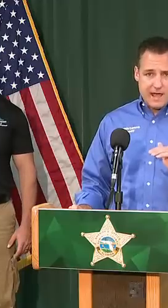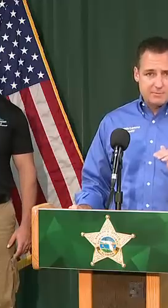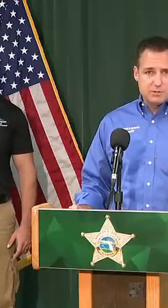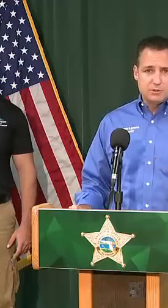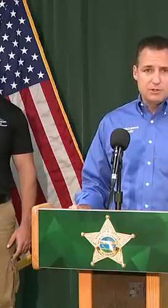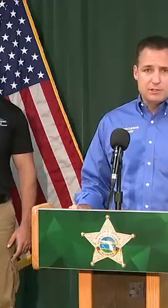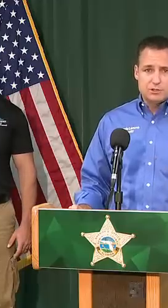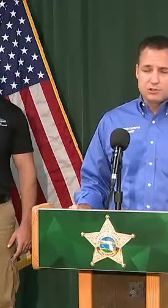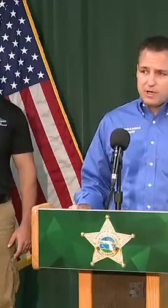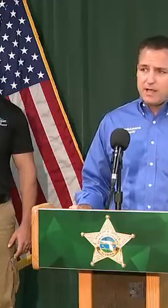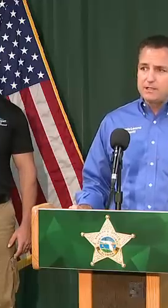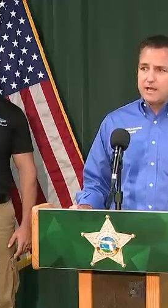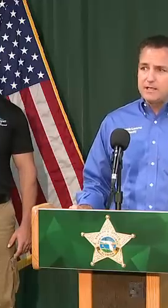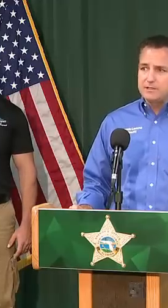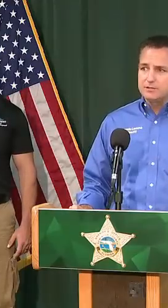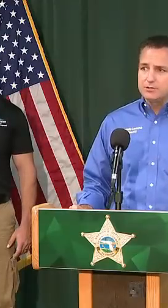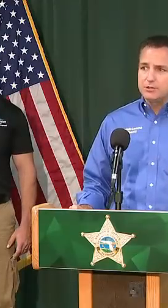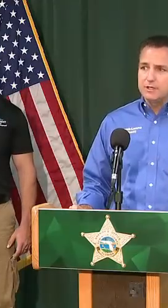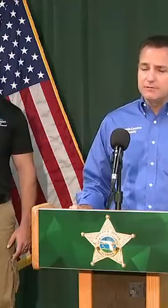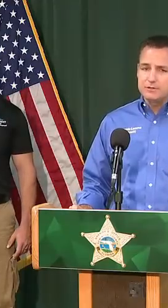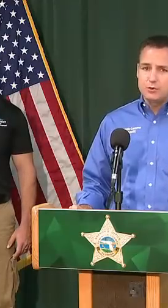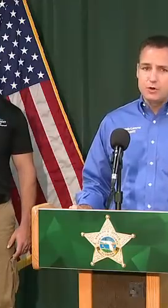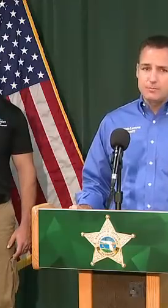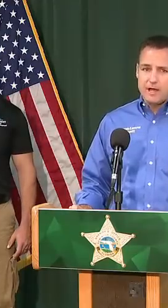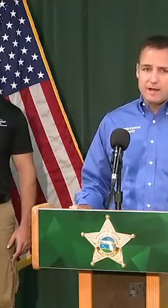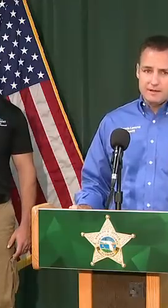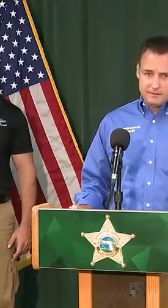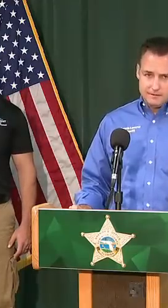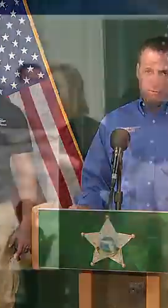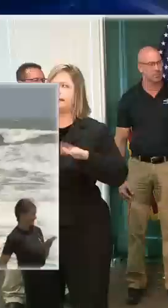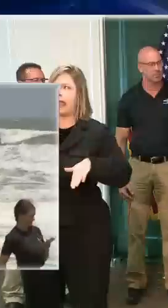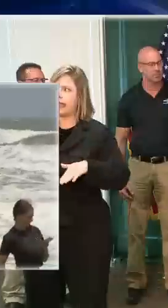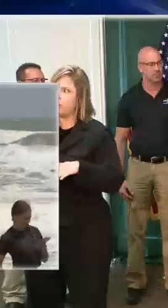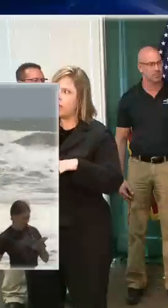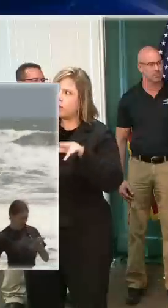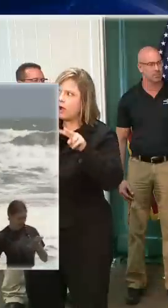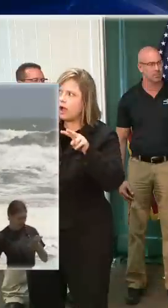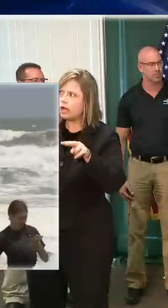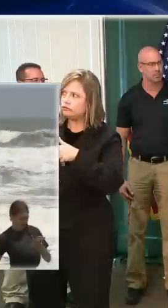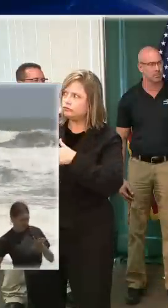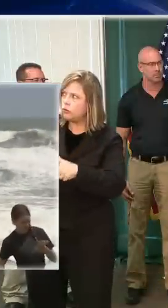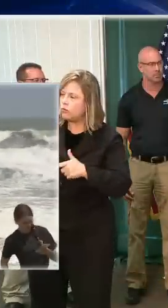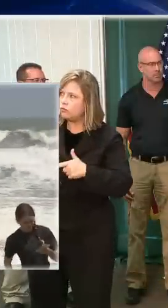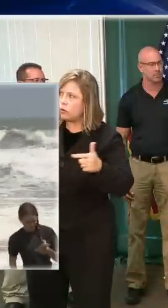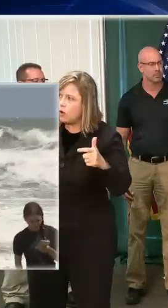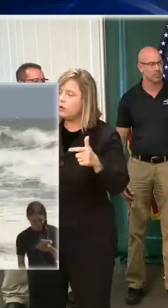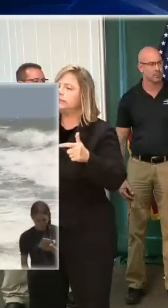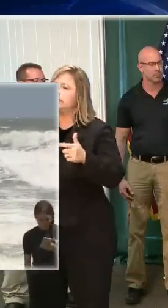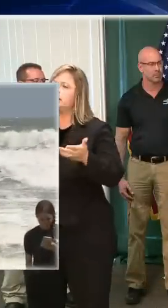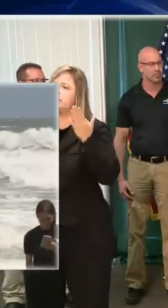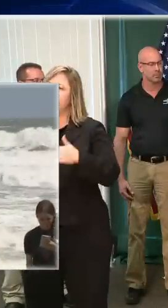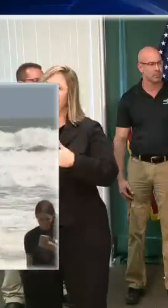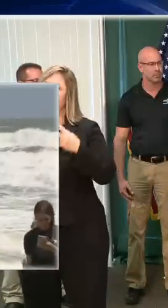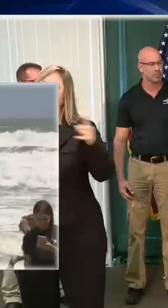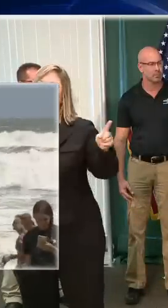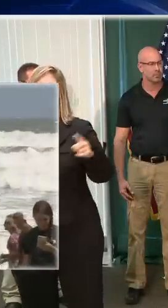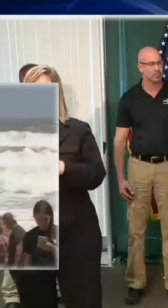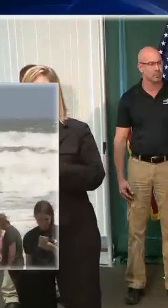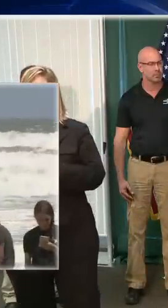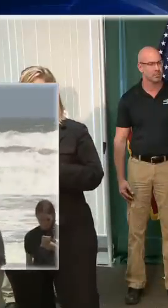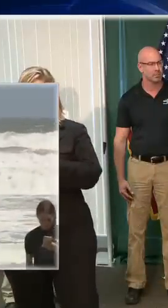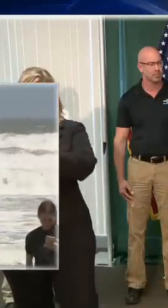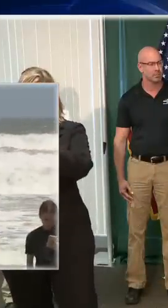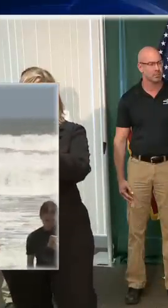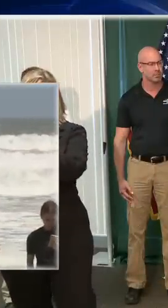That could absolutely change as the uncertainty of the storm kind of grows. What I do want to say about curfews is